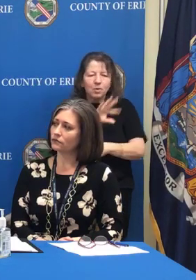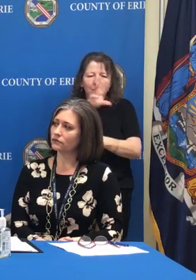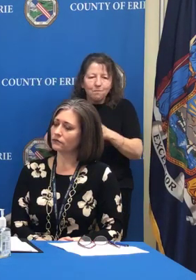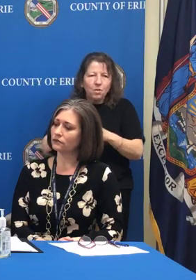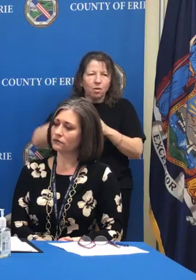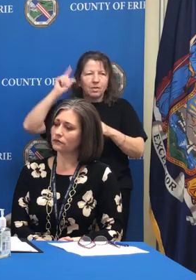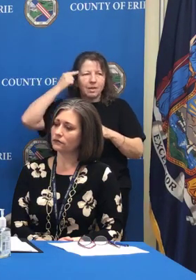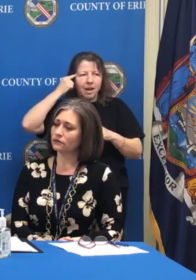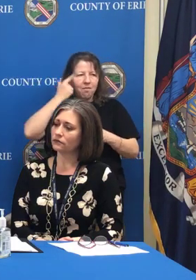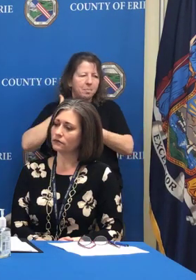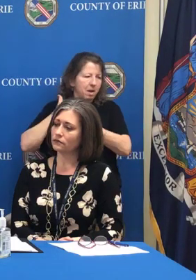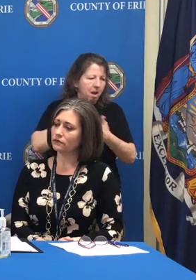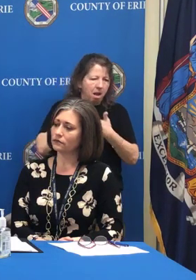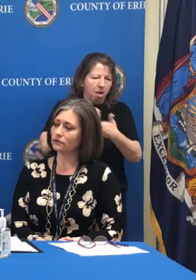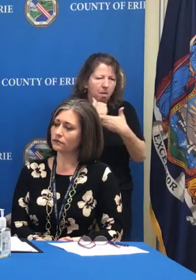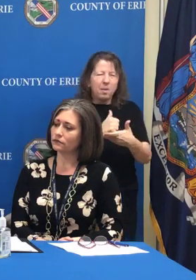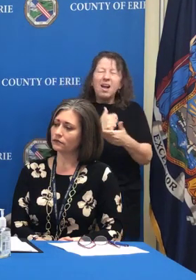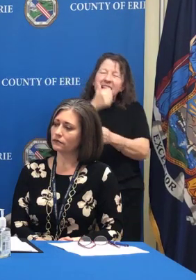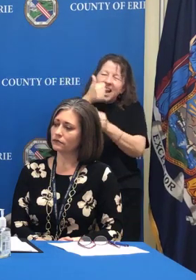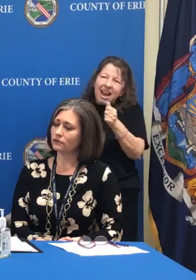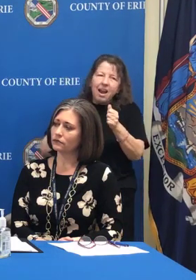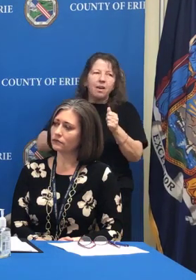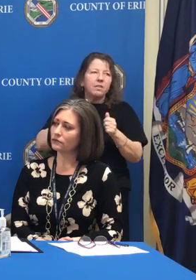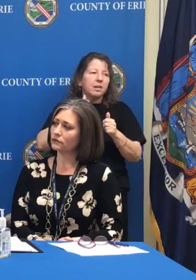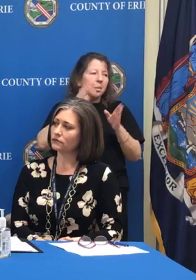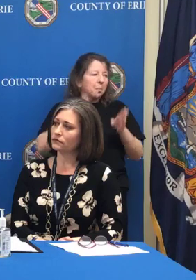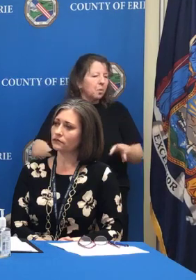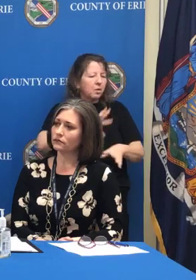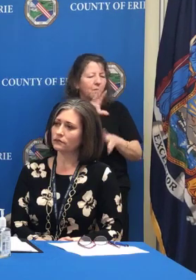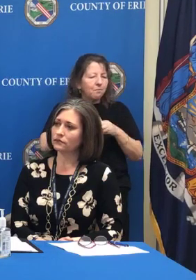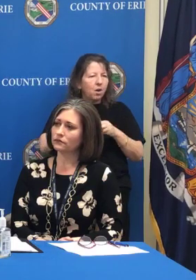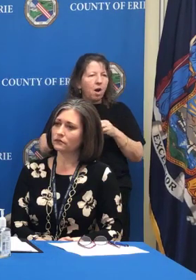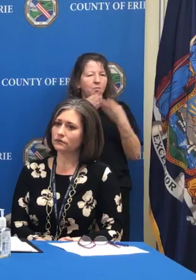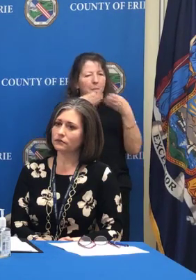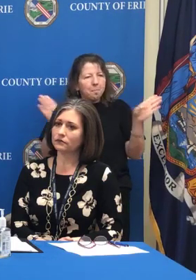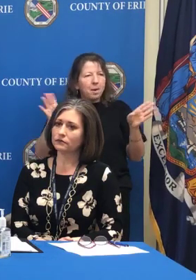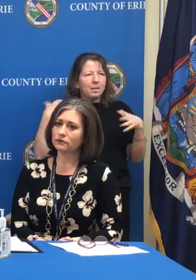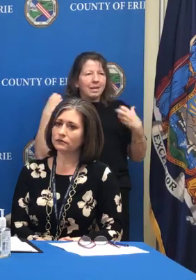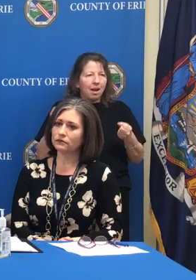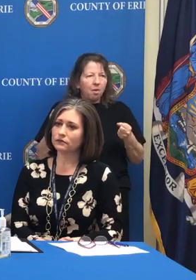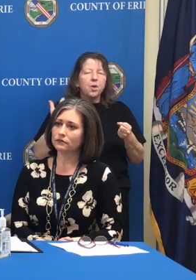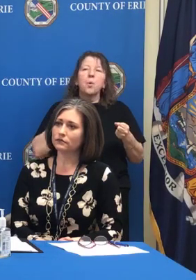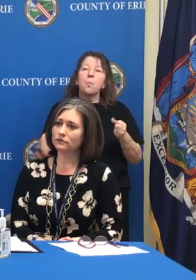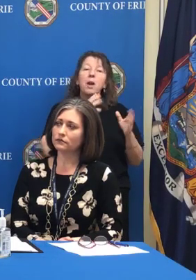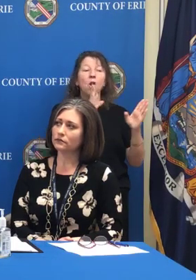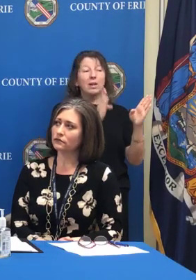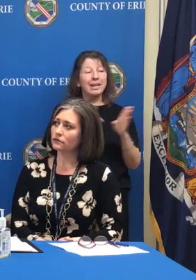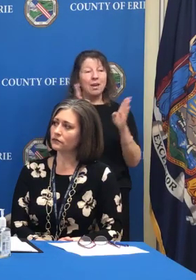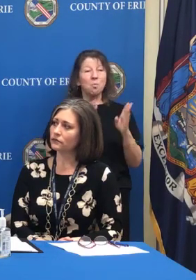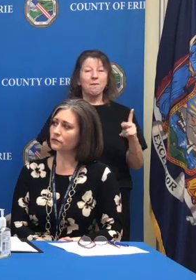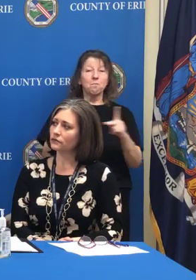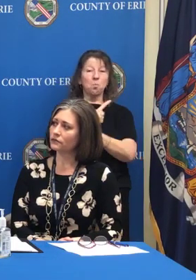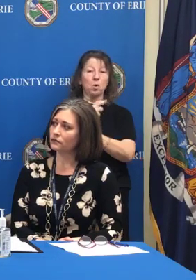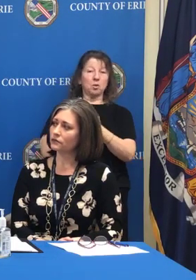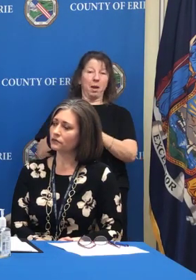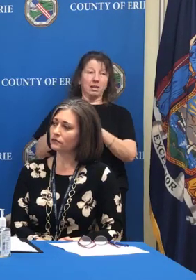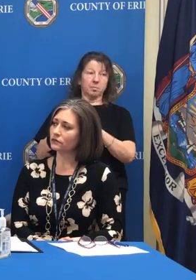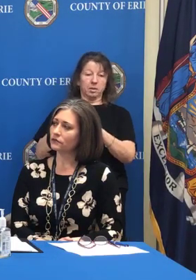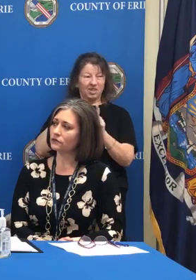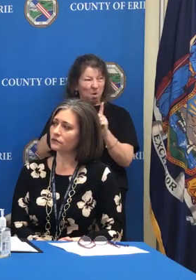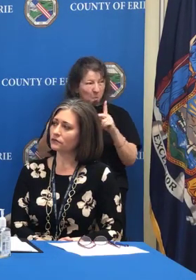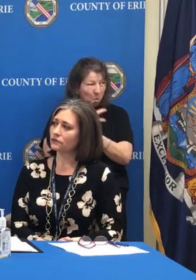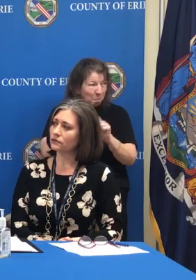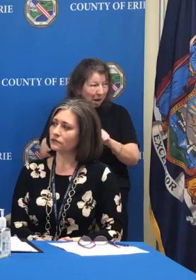local government in the public health field. We are preparing for the worst case scenario. I'm hoping we don't have the worst case